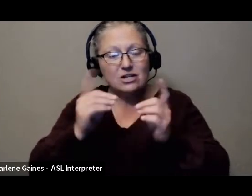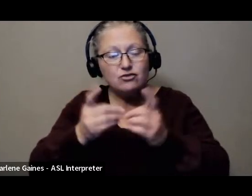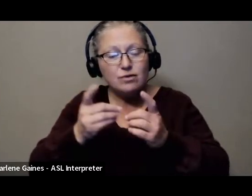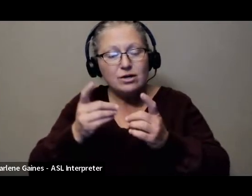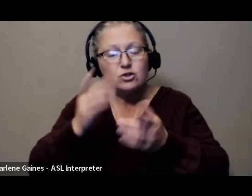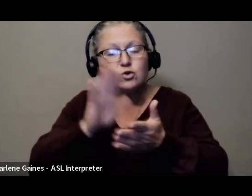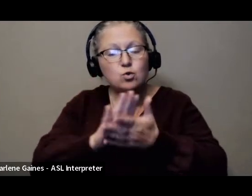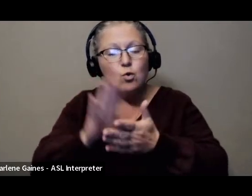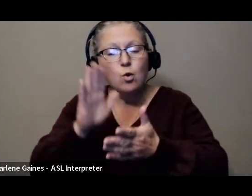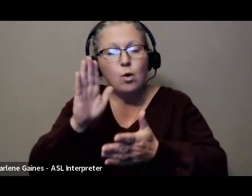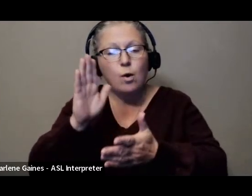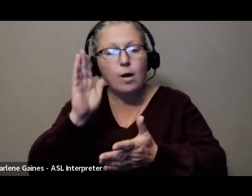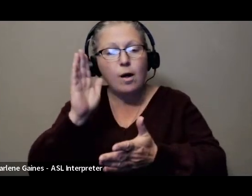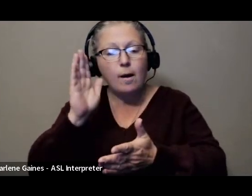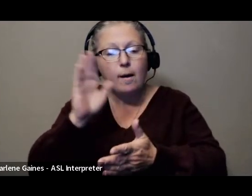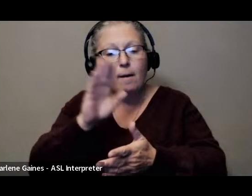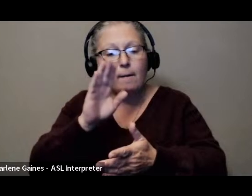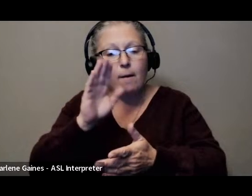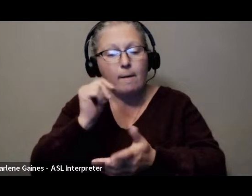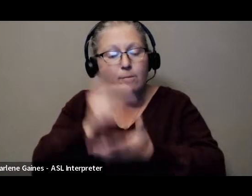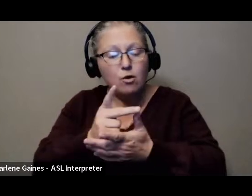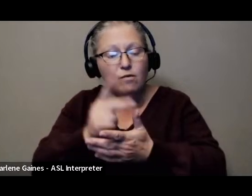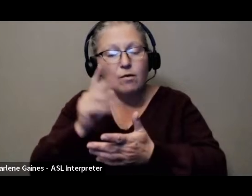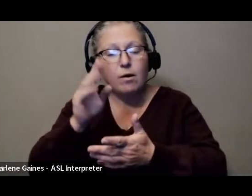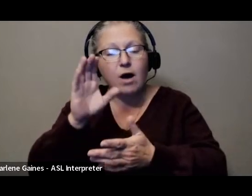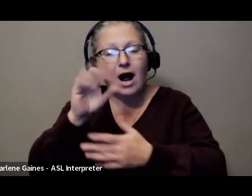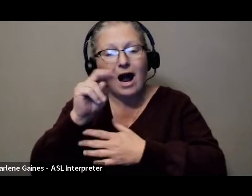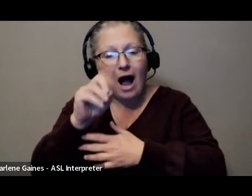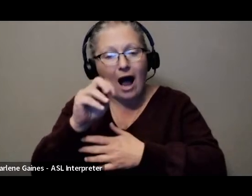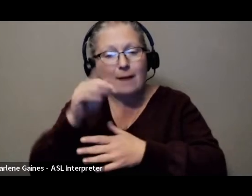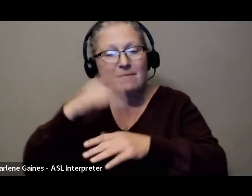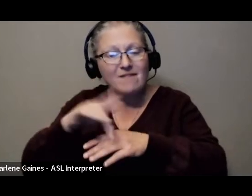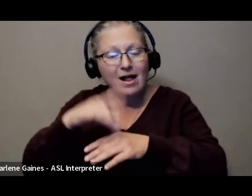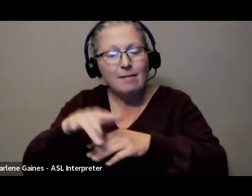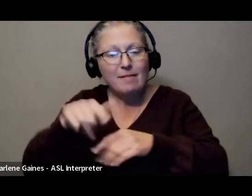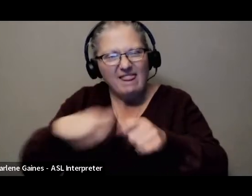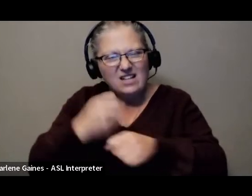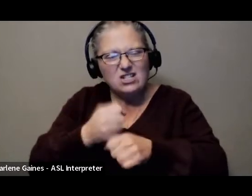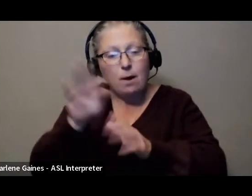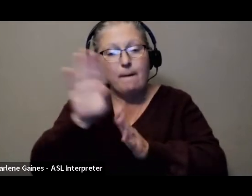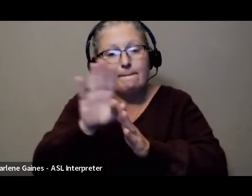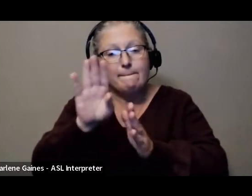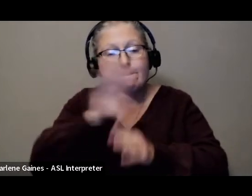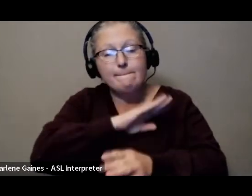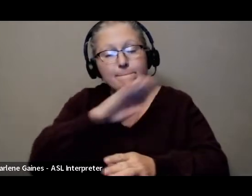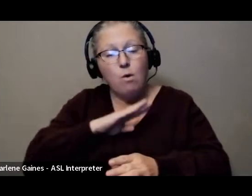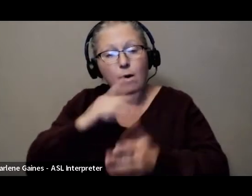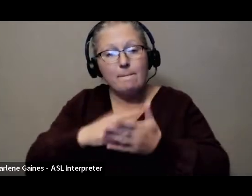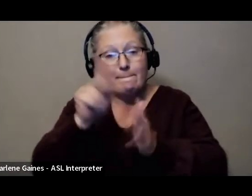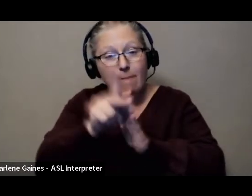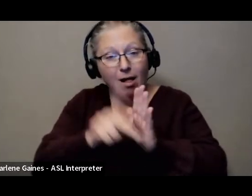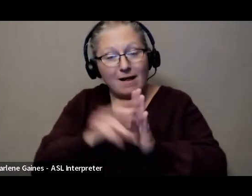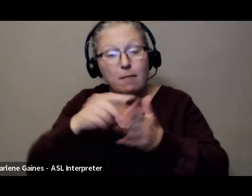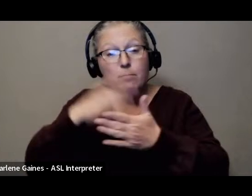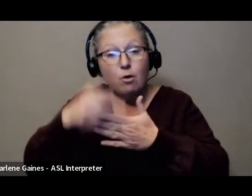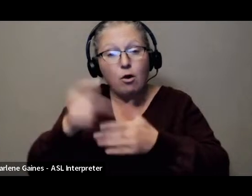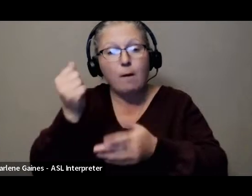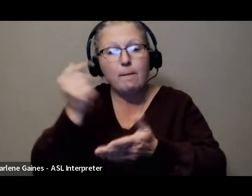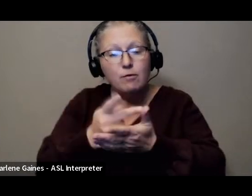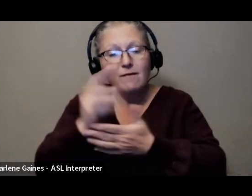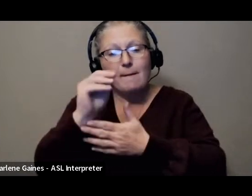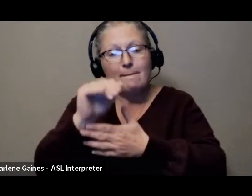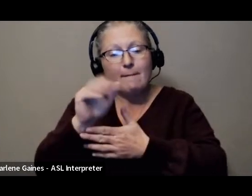school-based condom availability program this year. The board policy and the program were initially approved by the board on